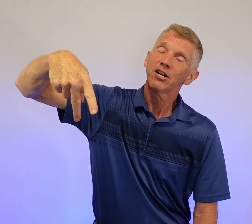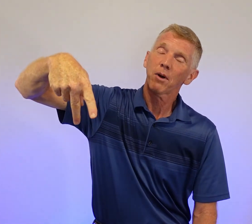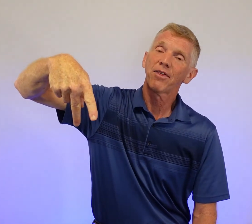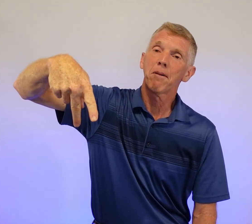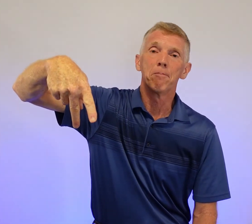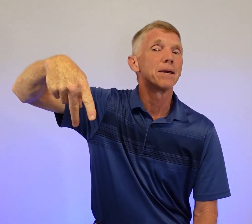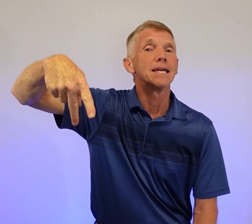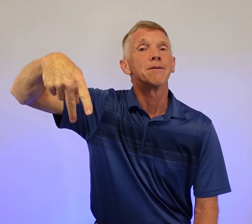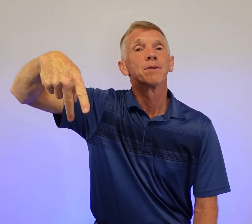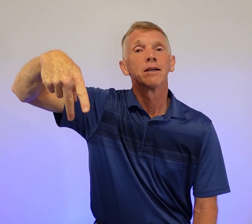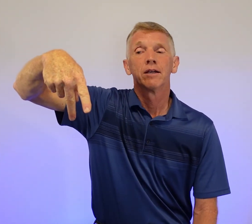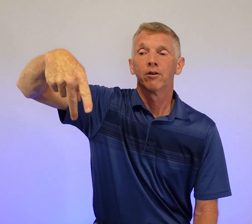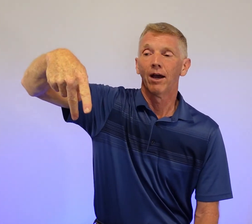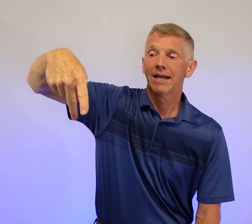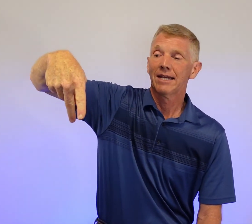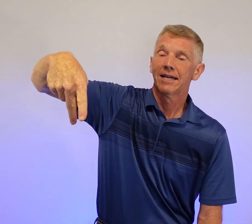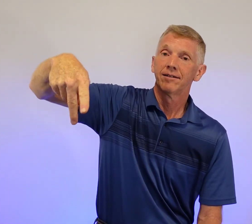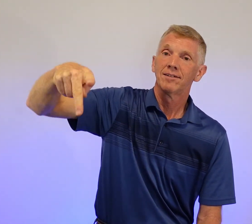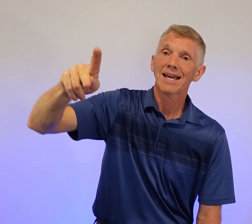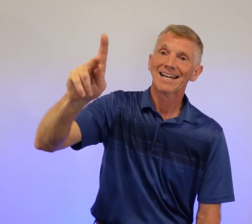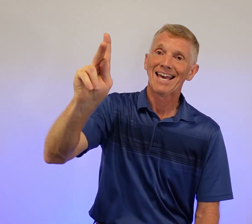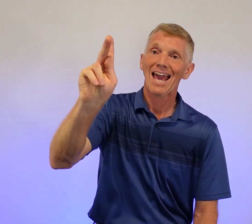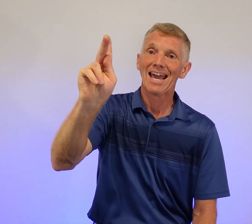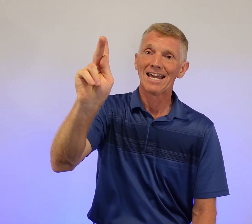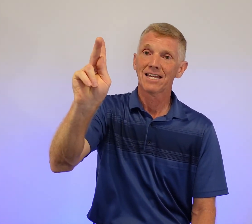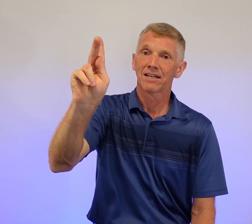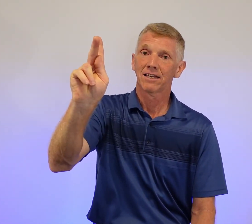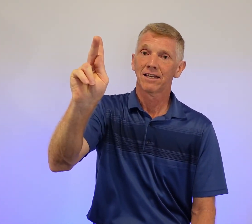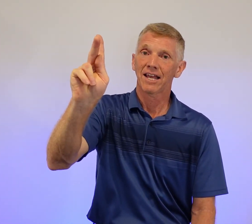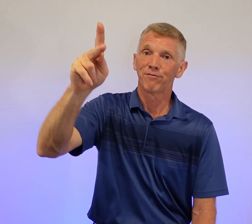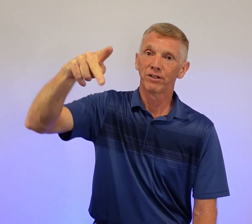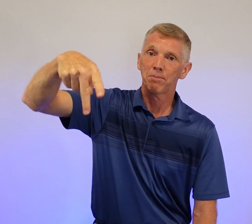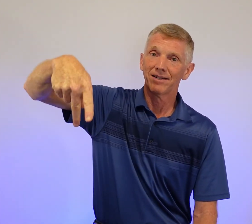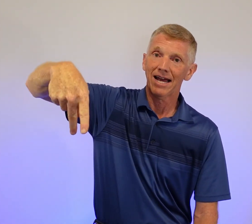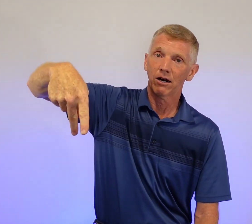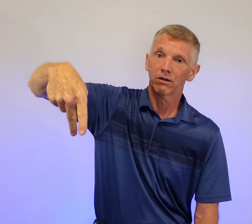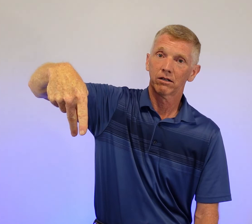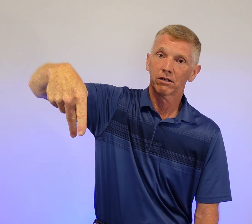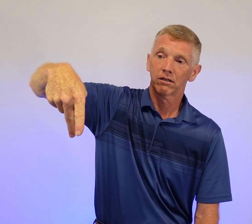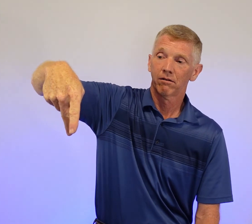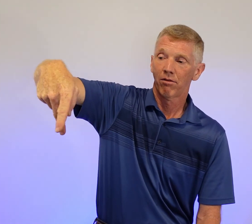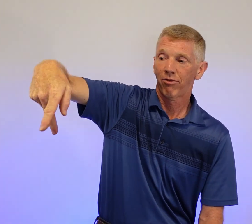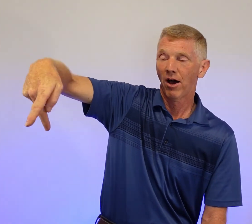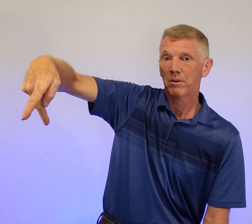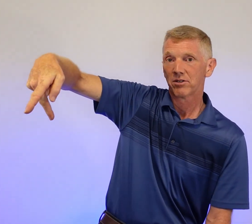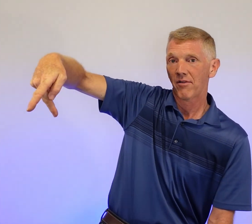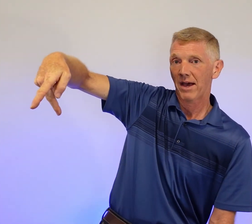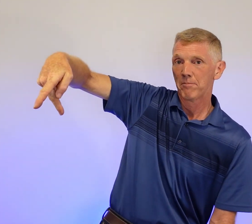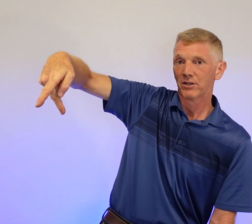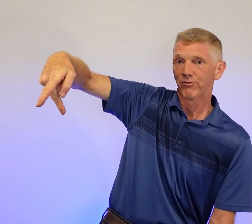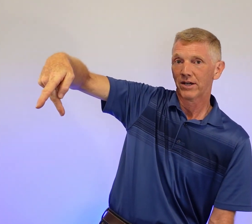way to think about P, right? Take a K and flip it down. Thumb is on that middle